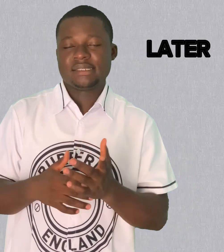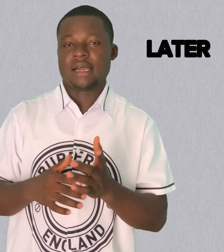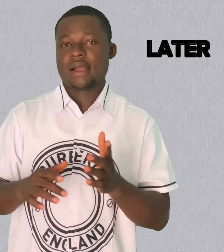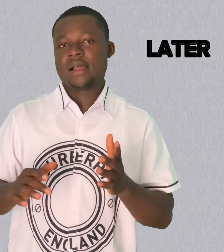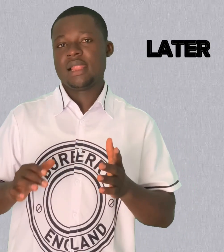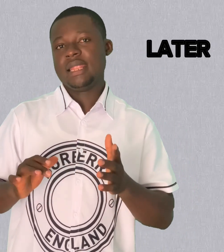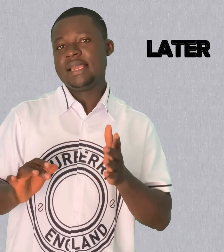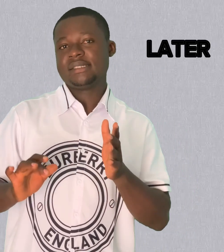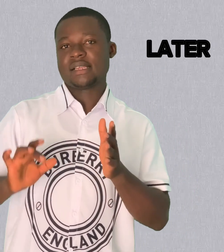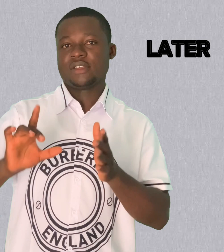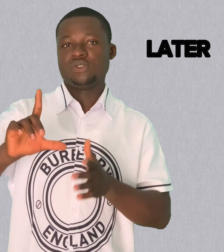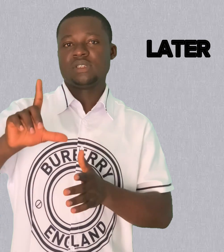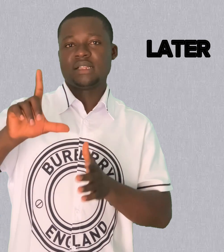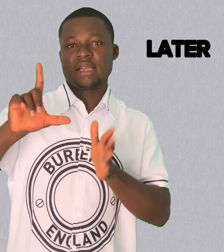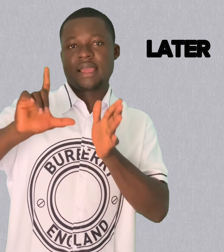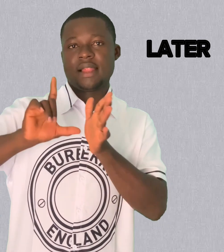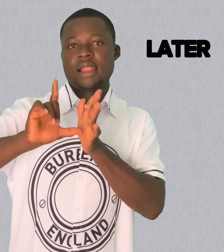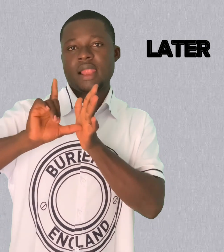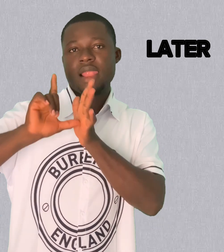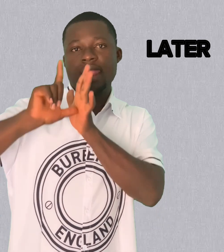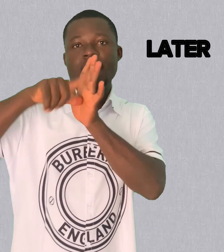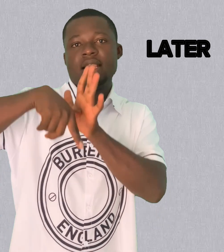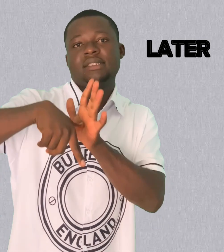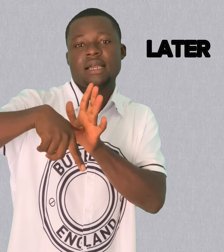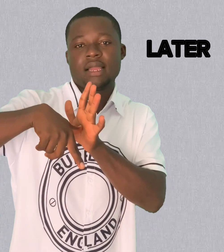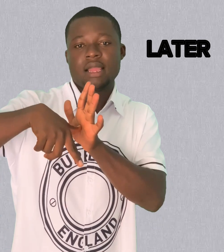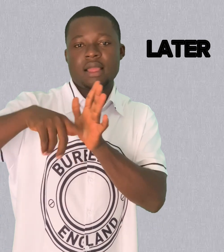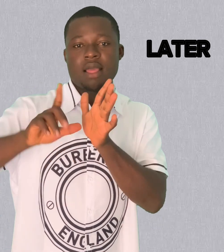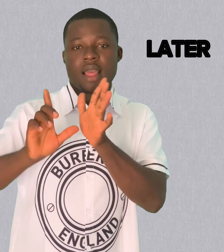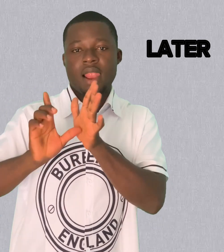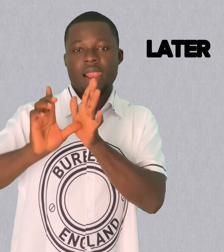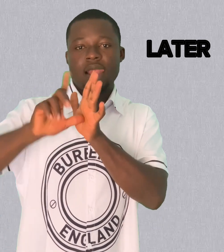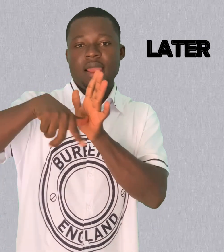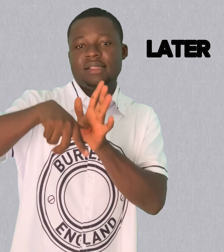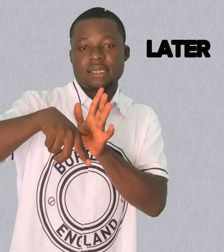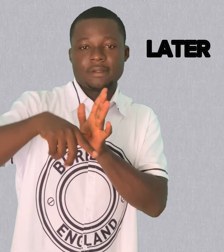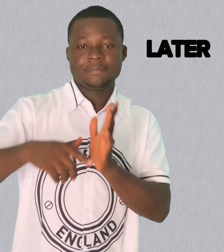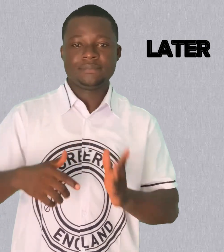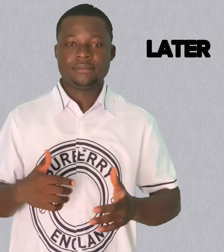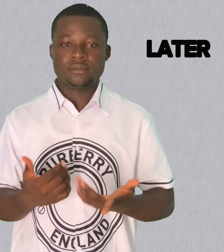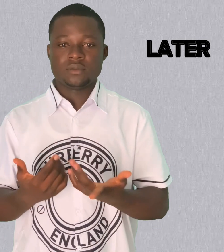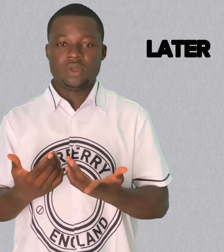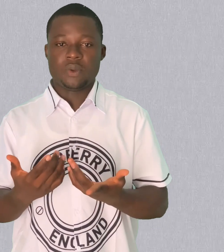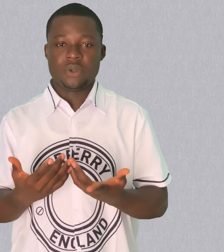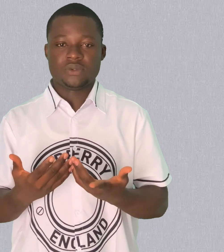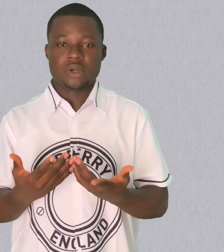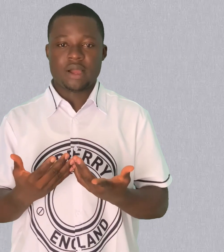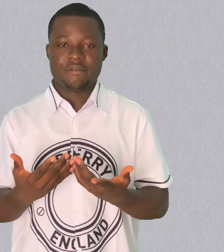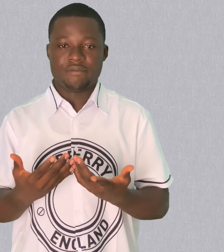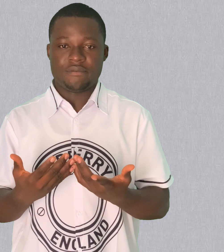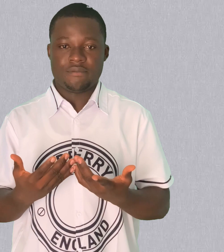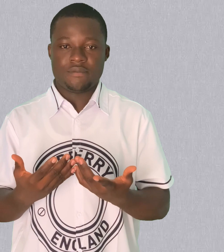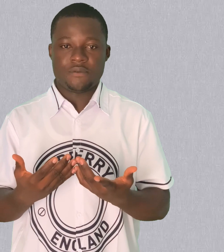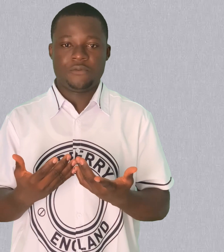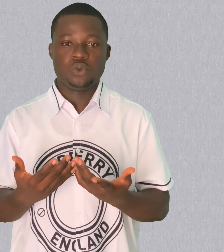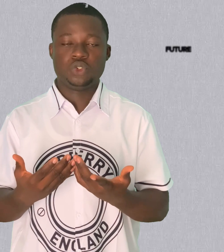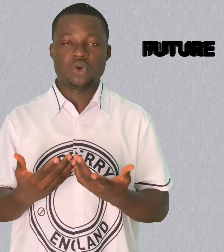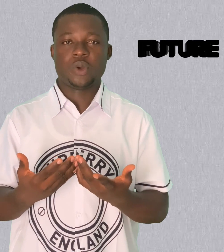later. Later. Use letter L. Later. Later. Then we also have future. When you want to